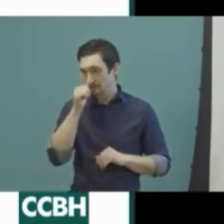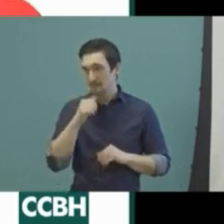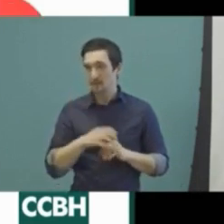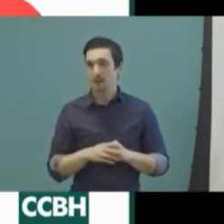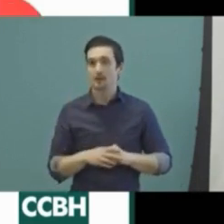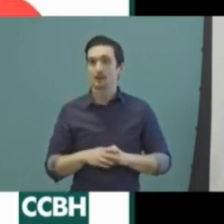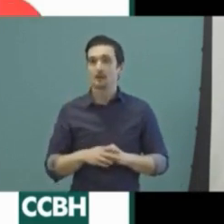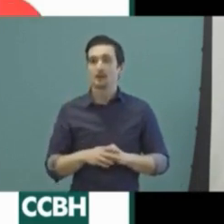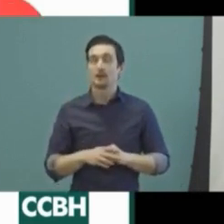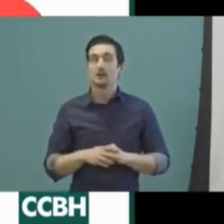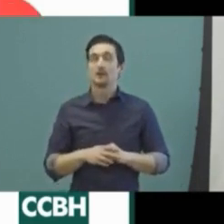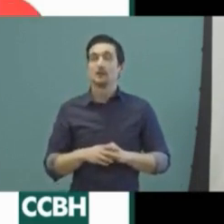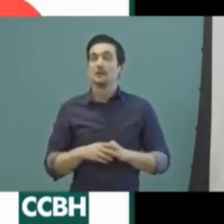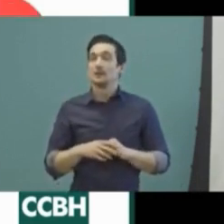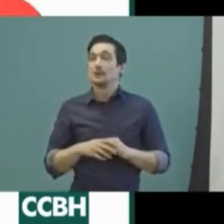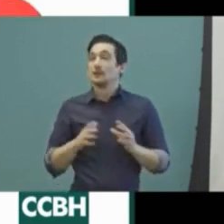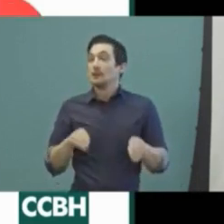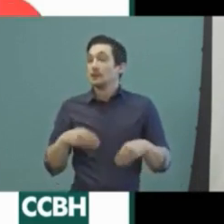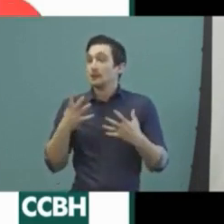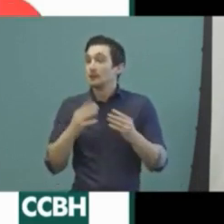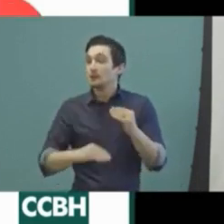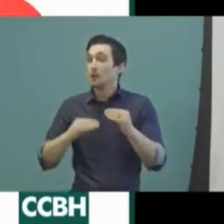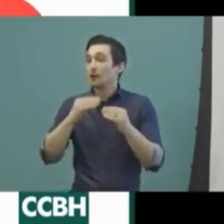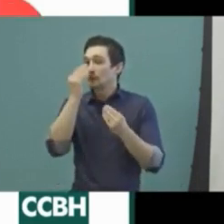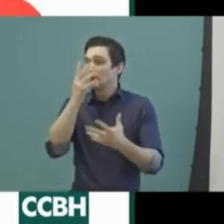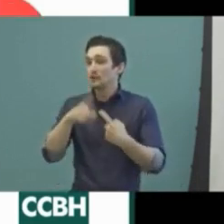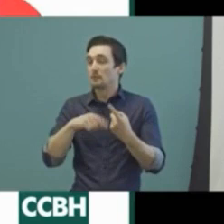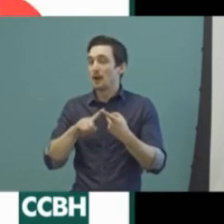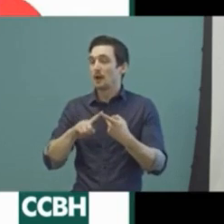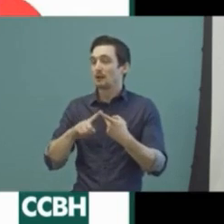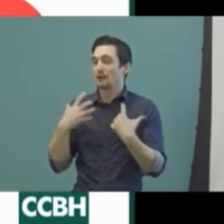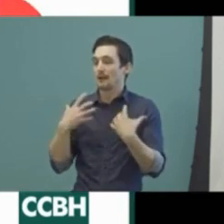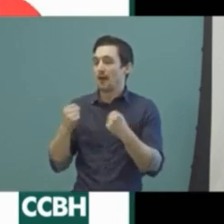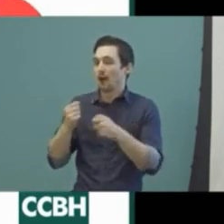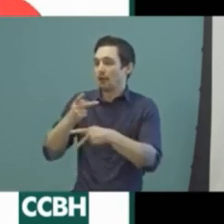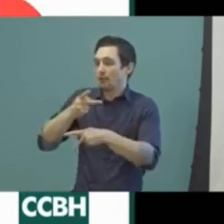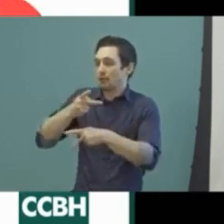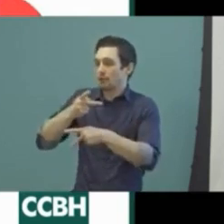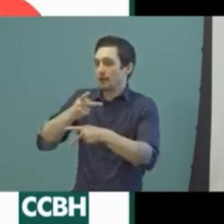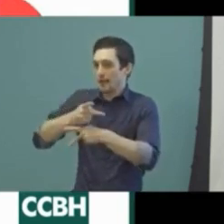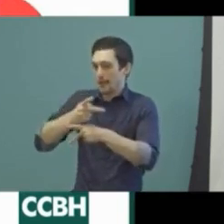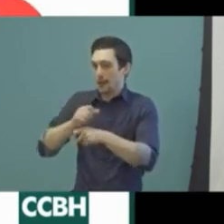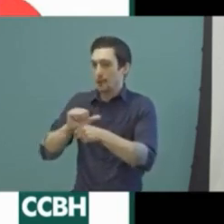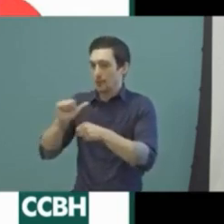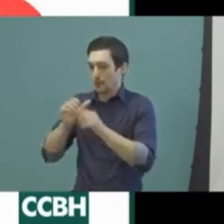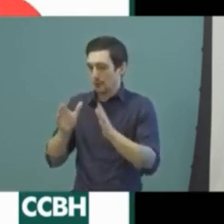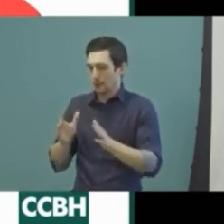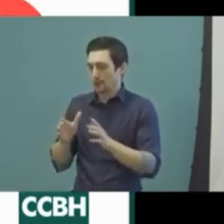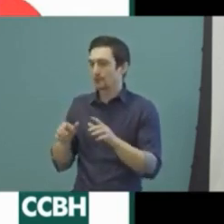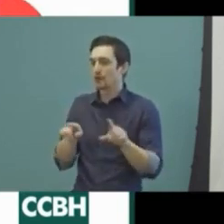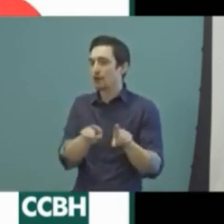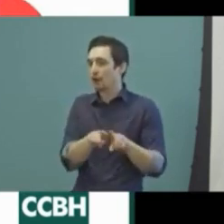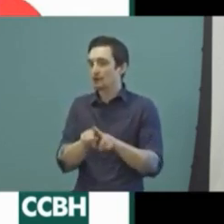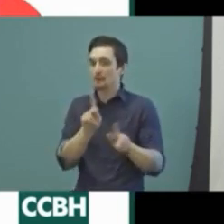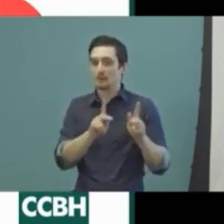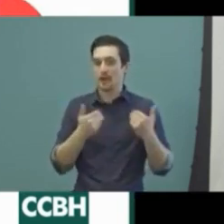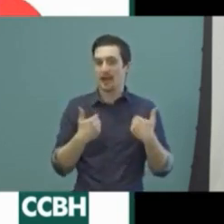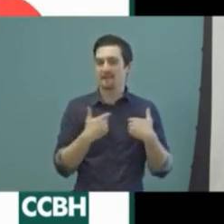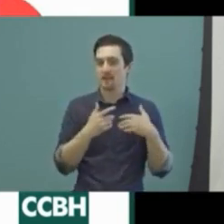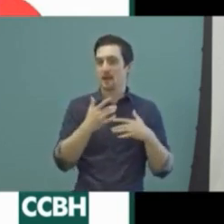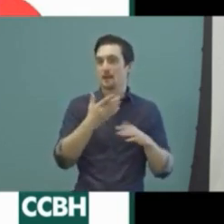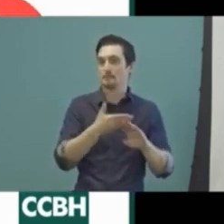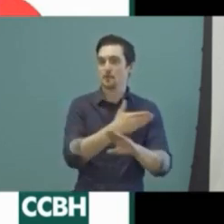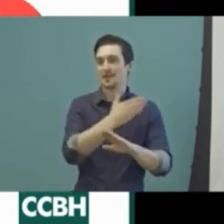Additionally, we wanted to give you some other information around healthcare workers and those with pre-existing conditions. So among our healthcare